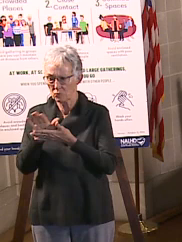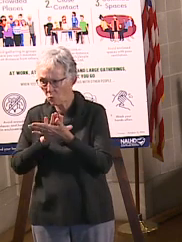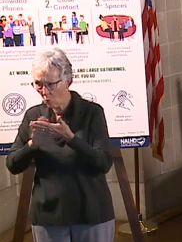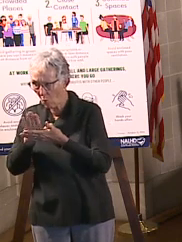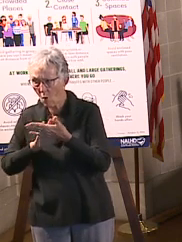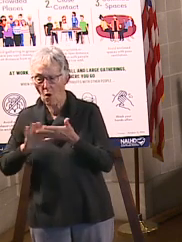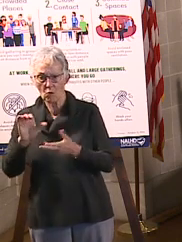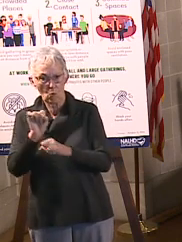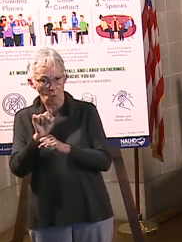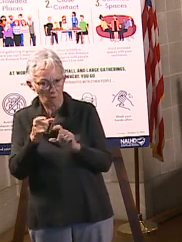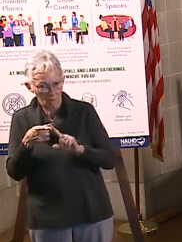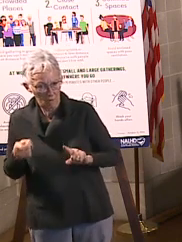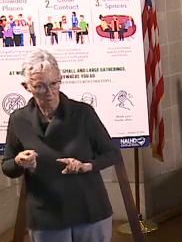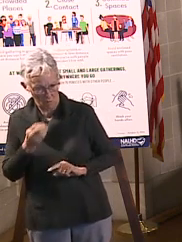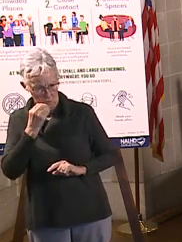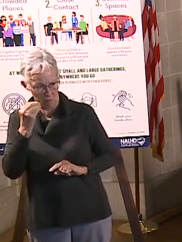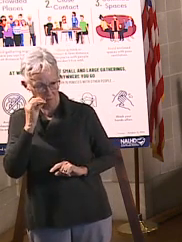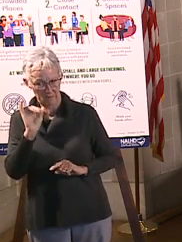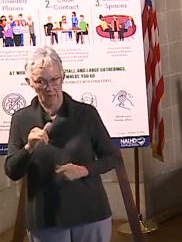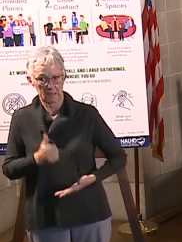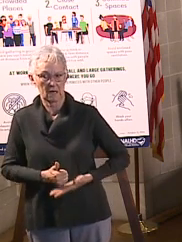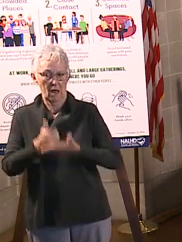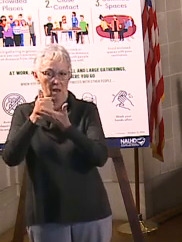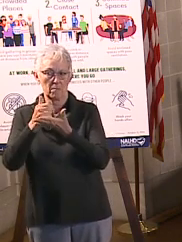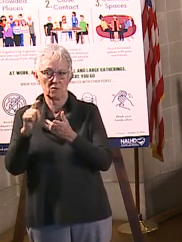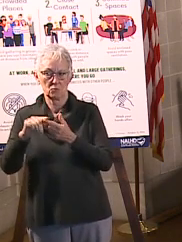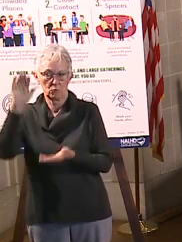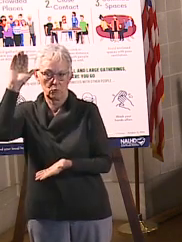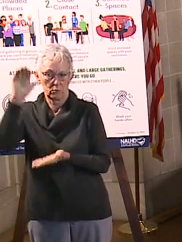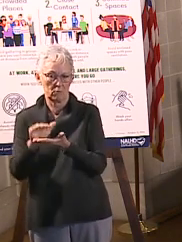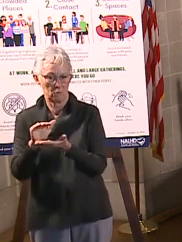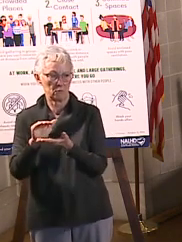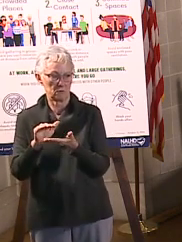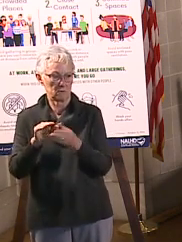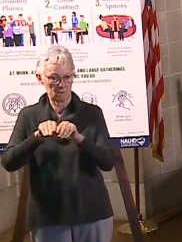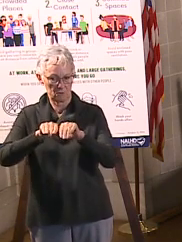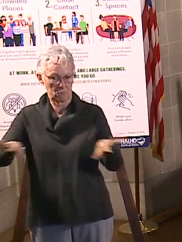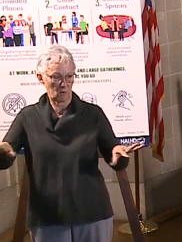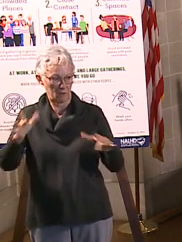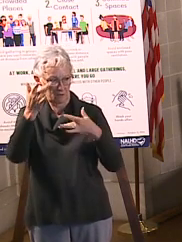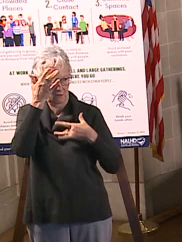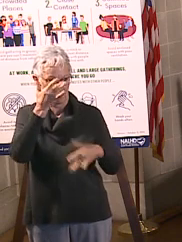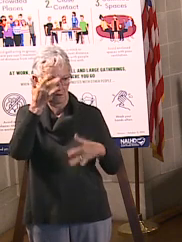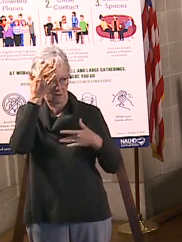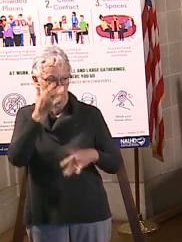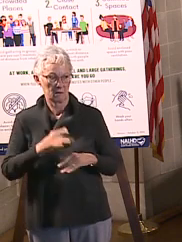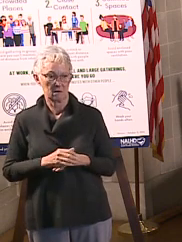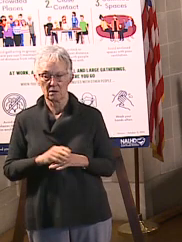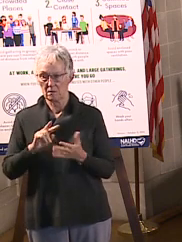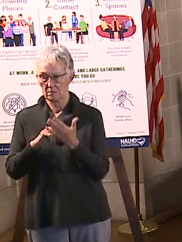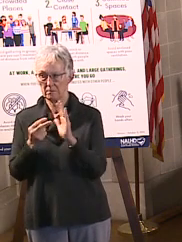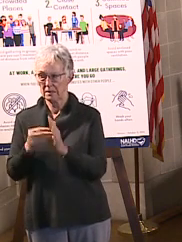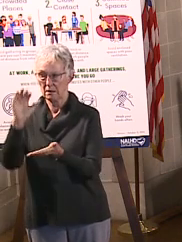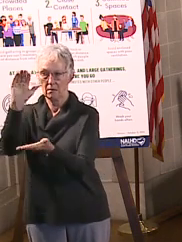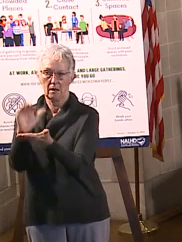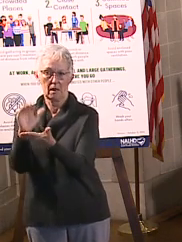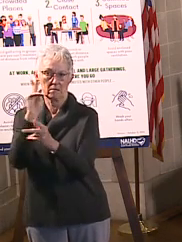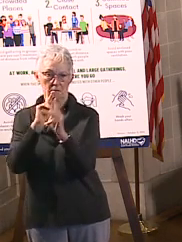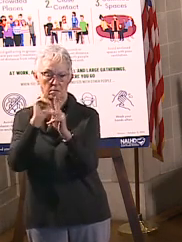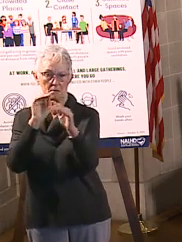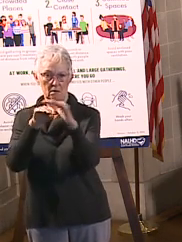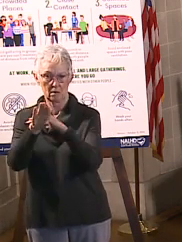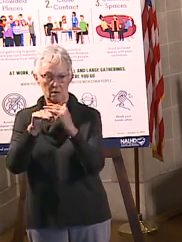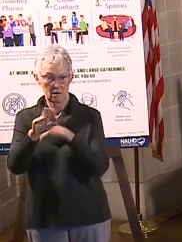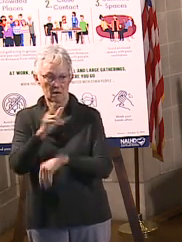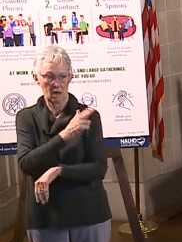home. That's helping us slow down the spread of the virus here, and that is resulting in decreased hospitalizations. And in fact,